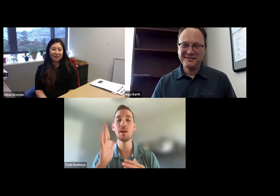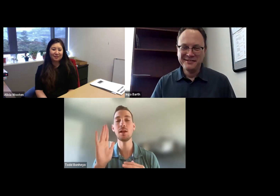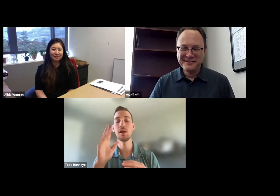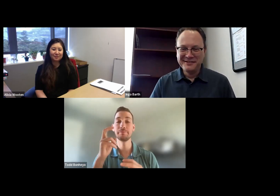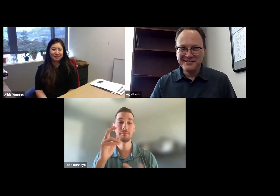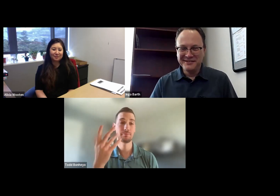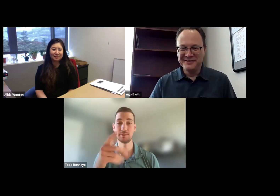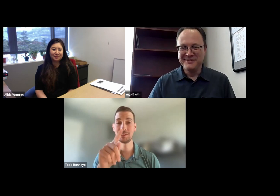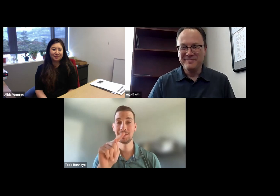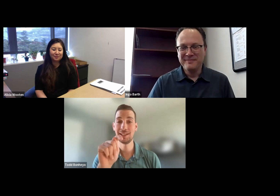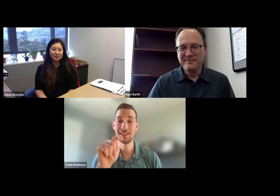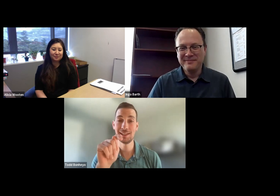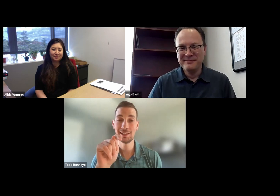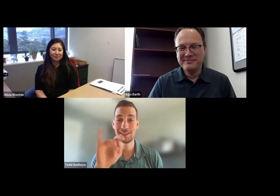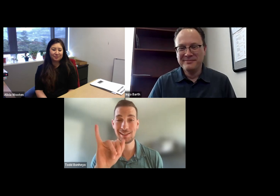happened.